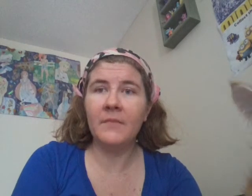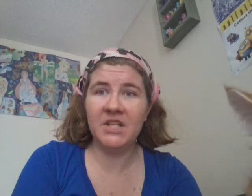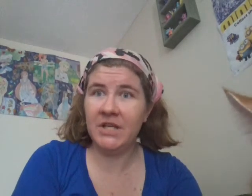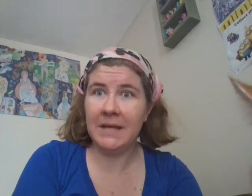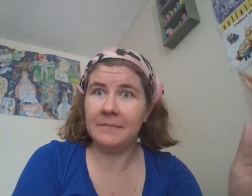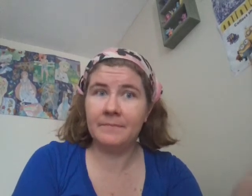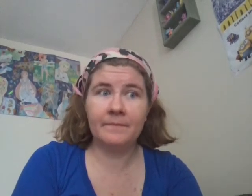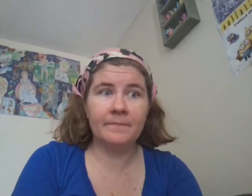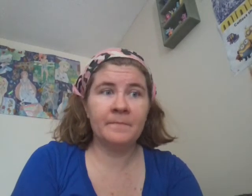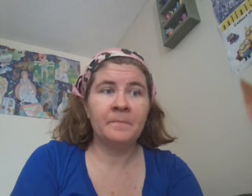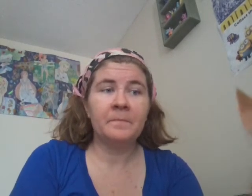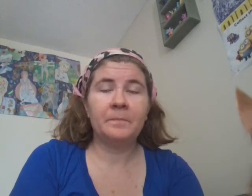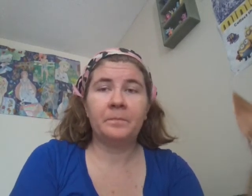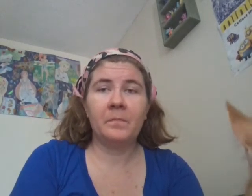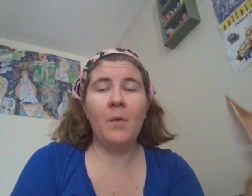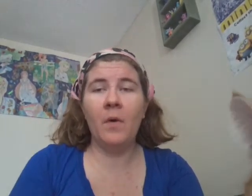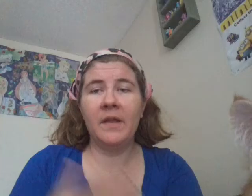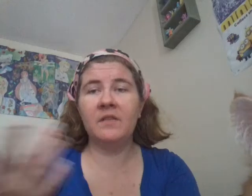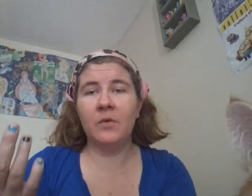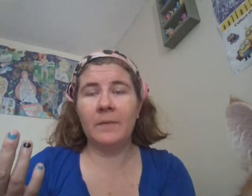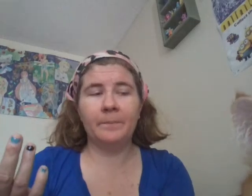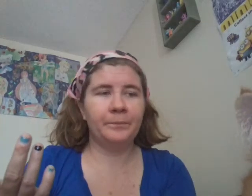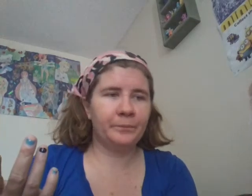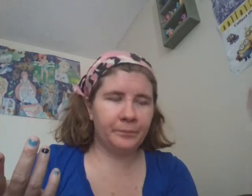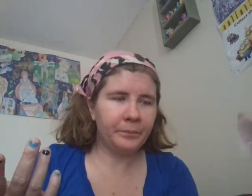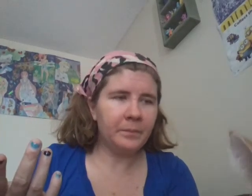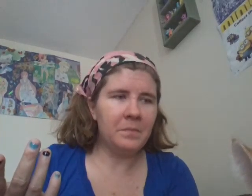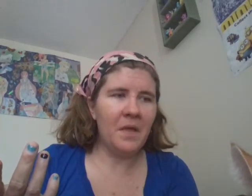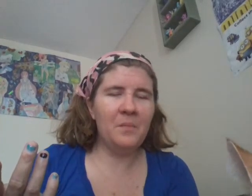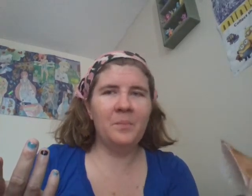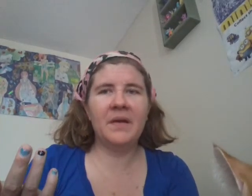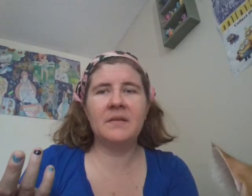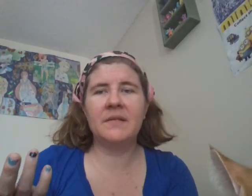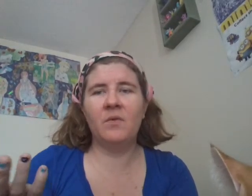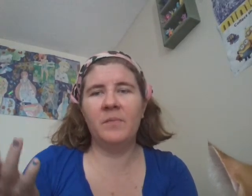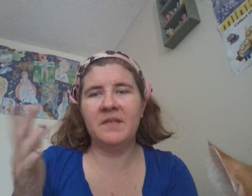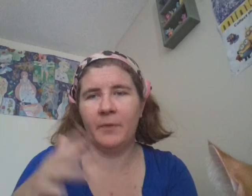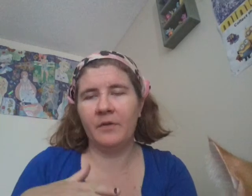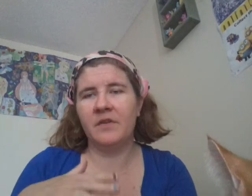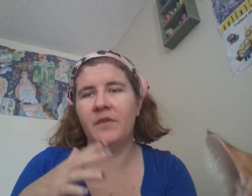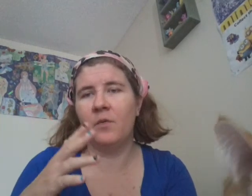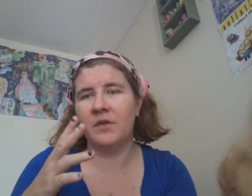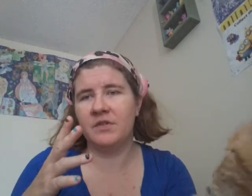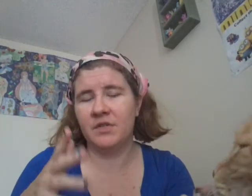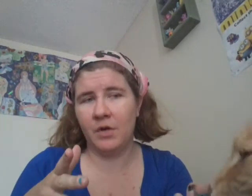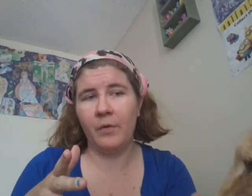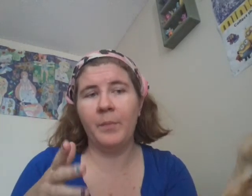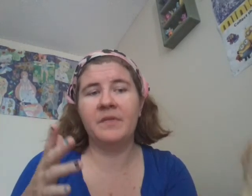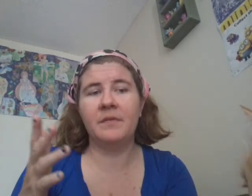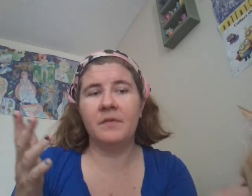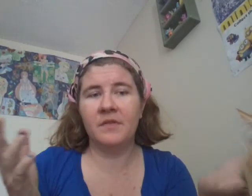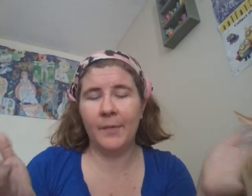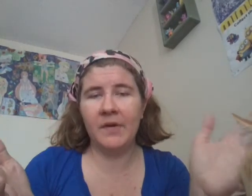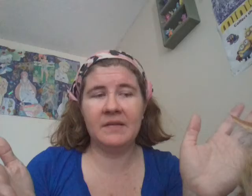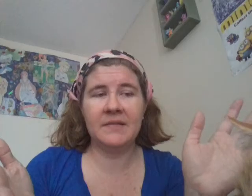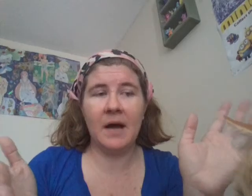And she did. I won't get into it. Because it would be spoilers if you don't watch the show. But the point is,